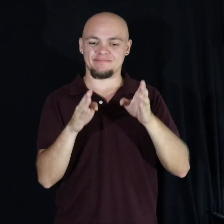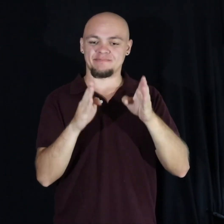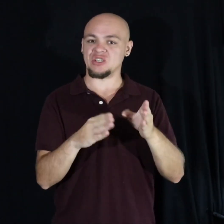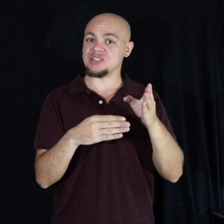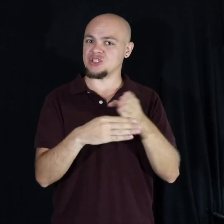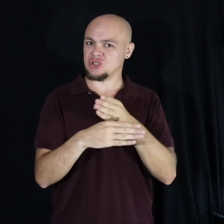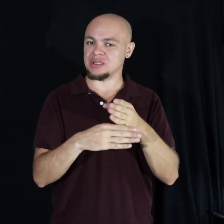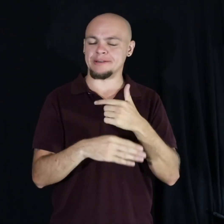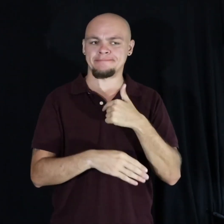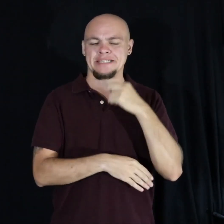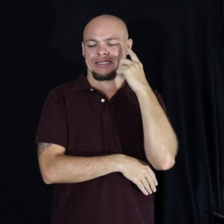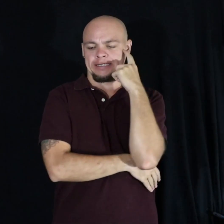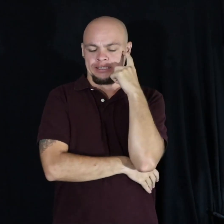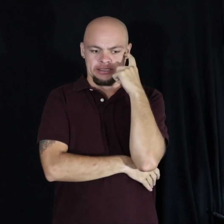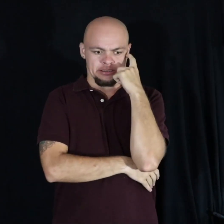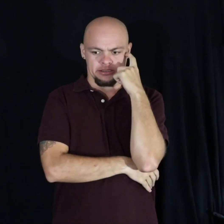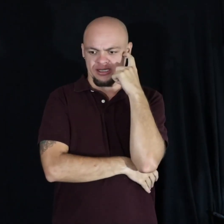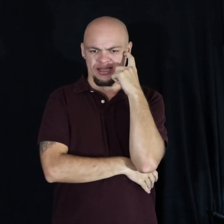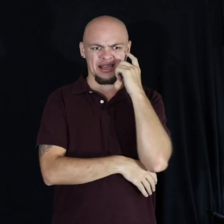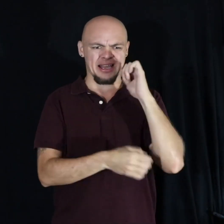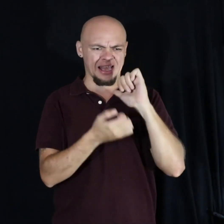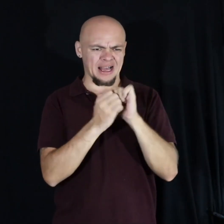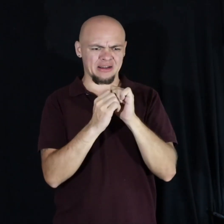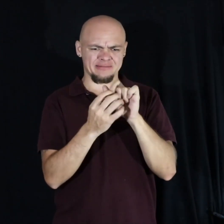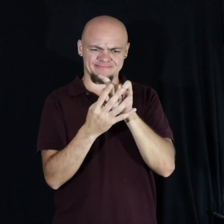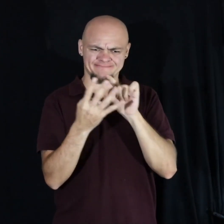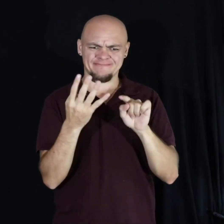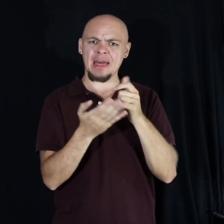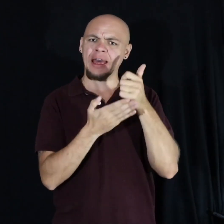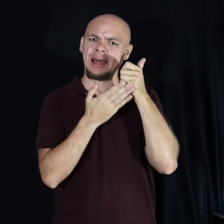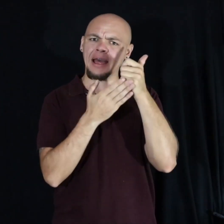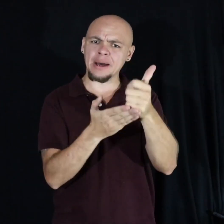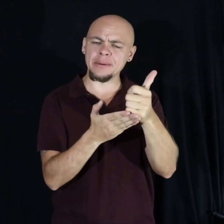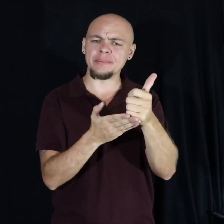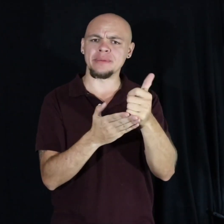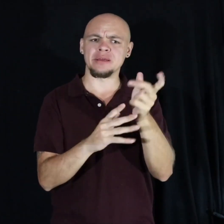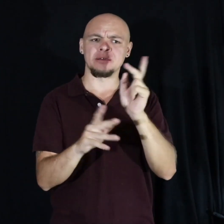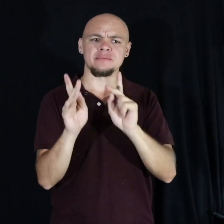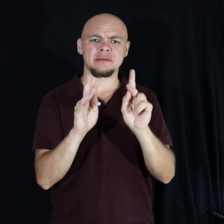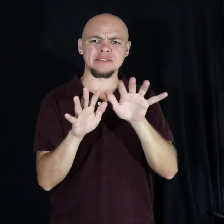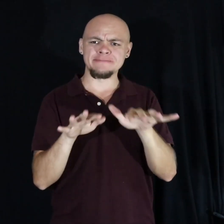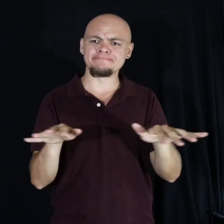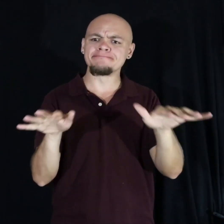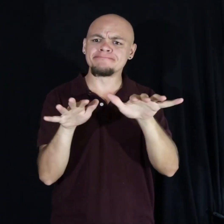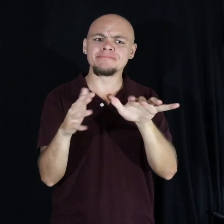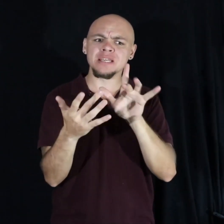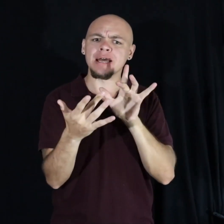shared had me asking, how can I help? How can I reach out to them?